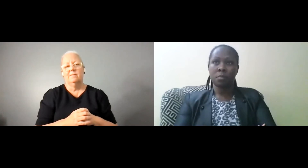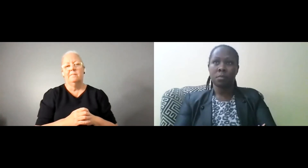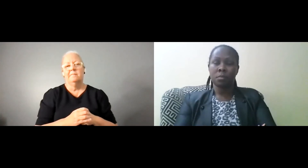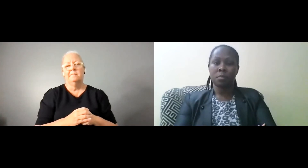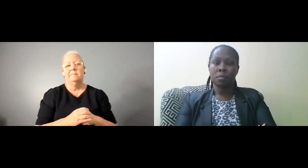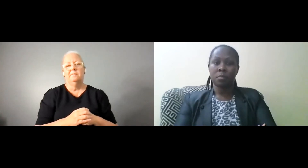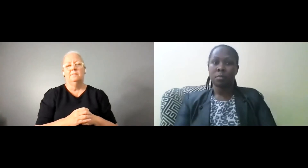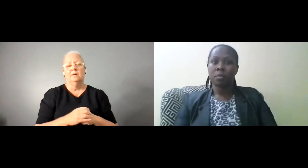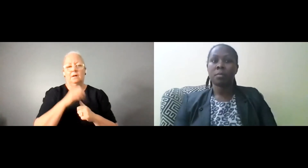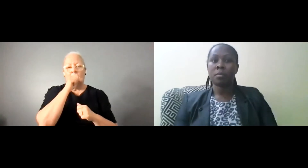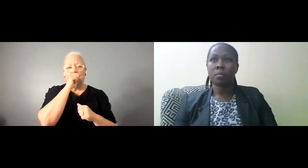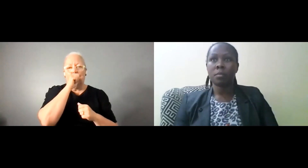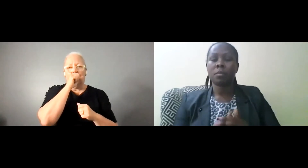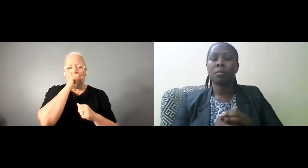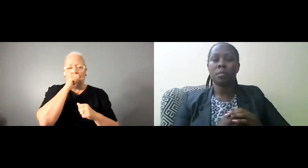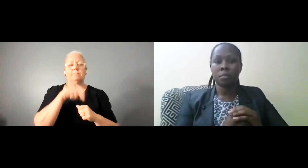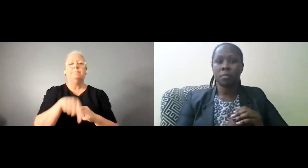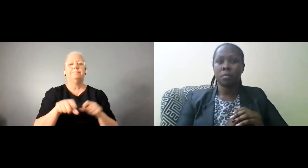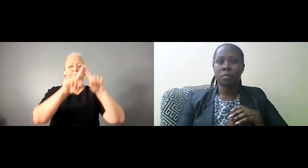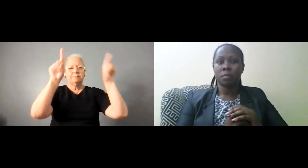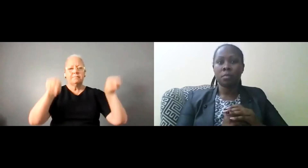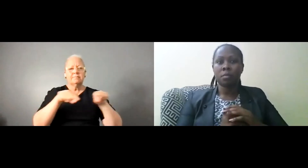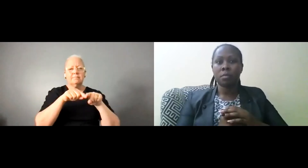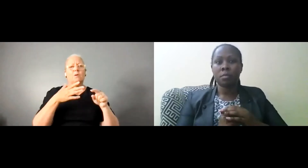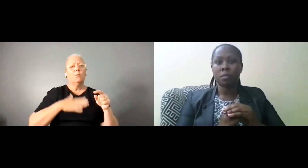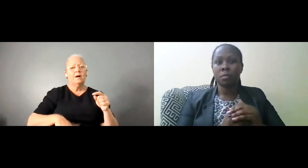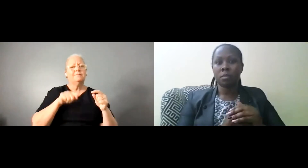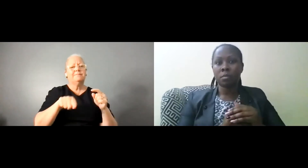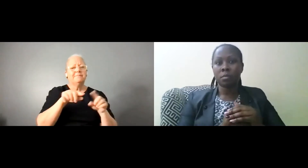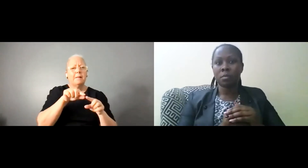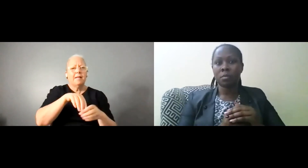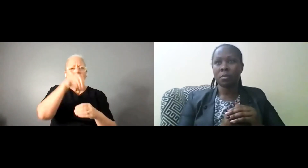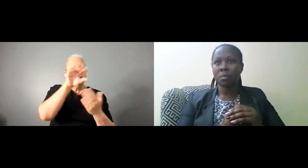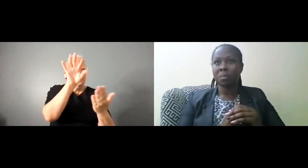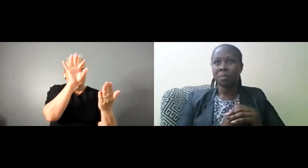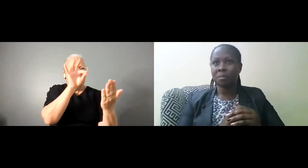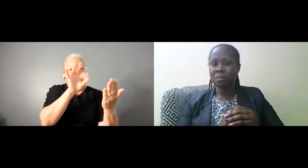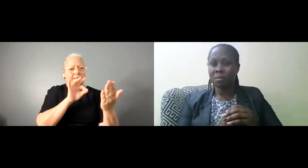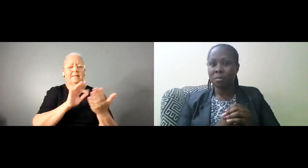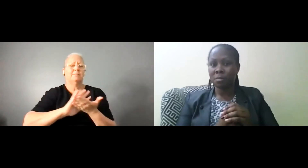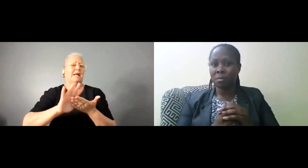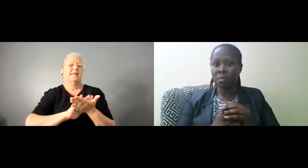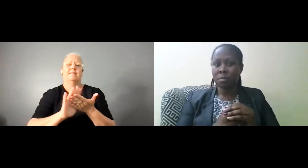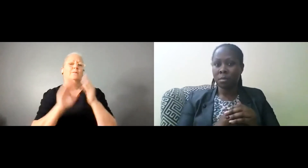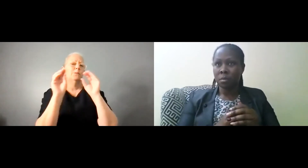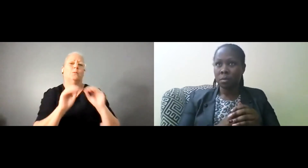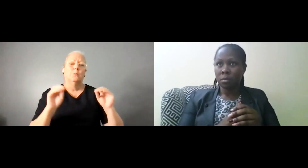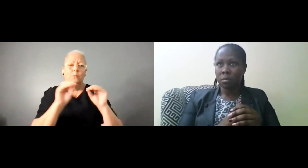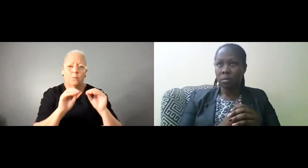in braille. Also, they did not get the informations of the elections.